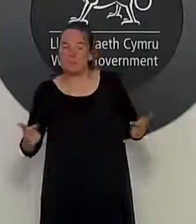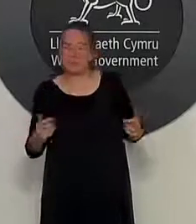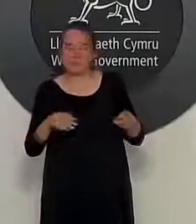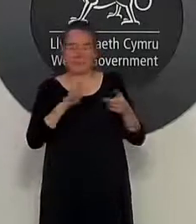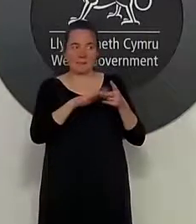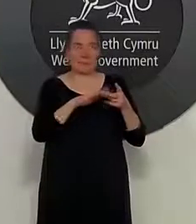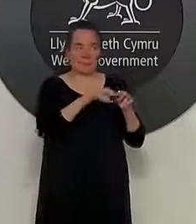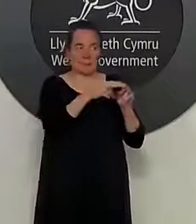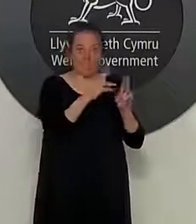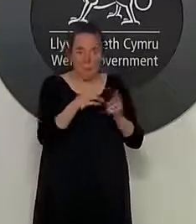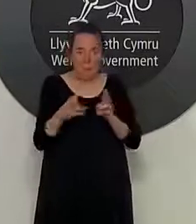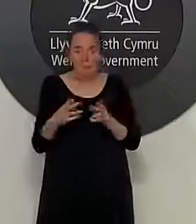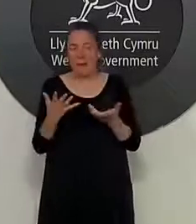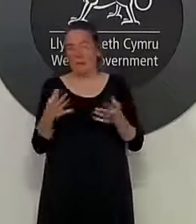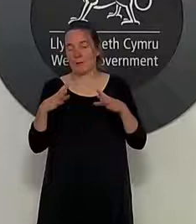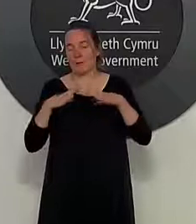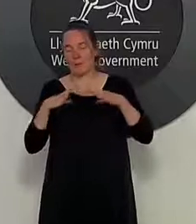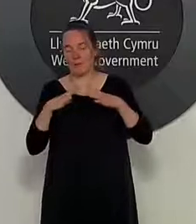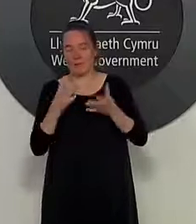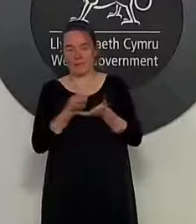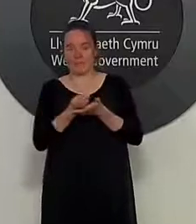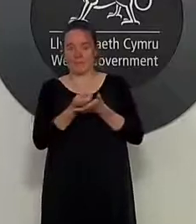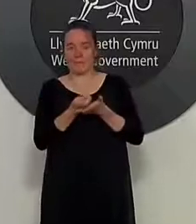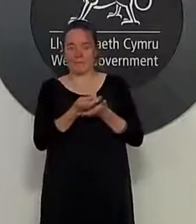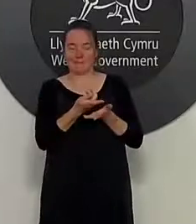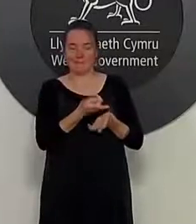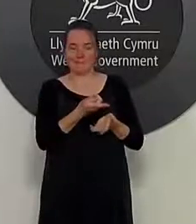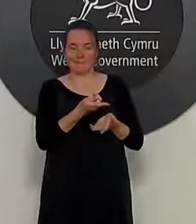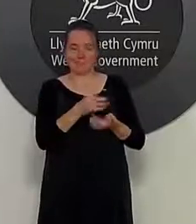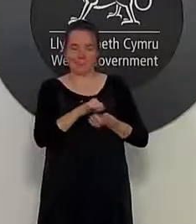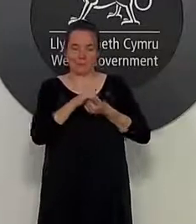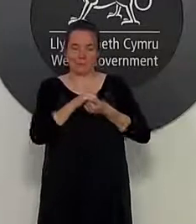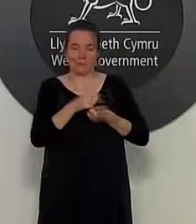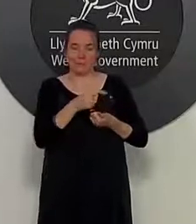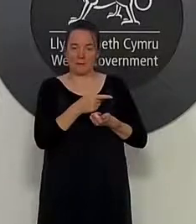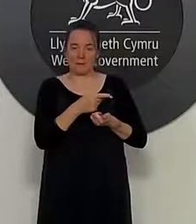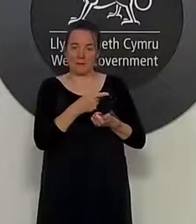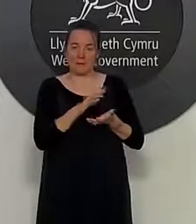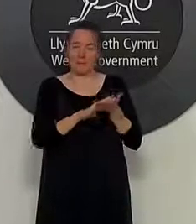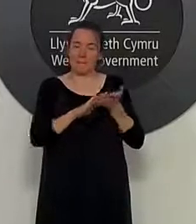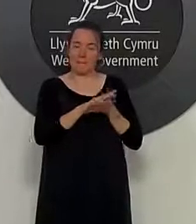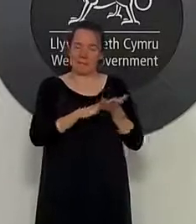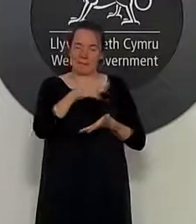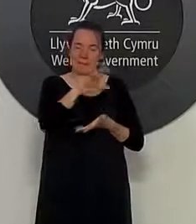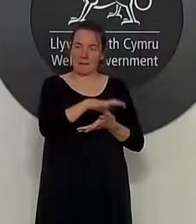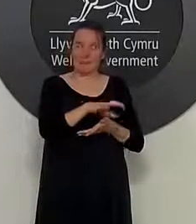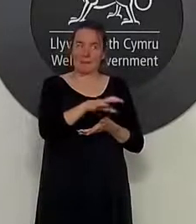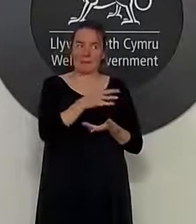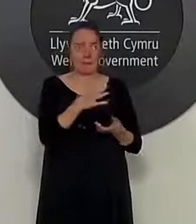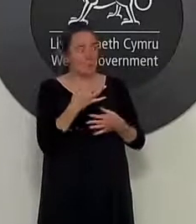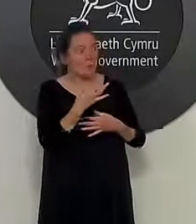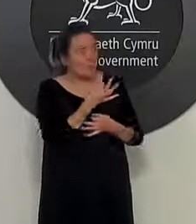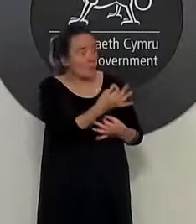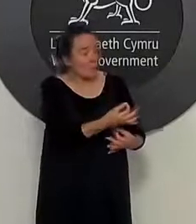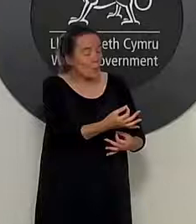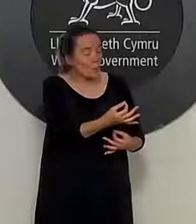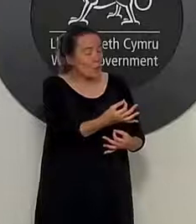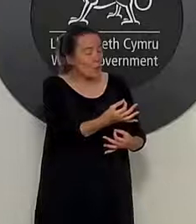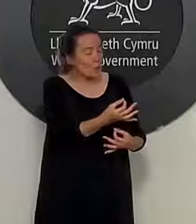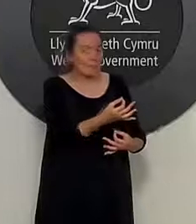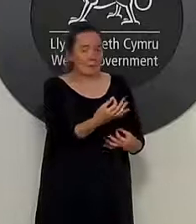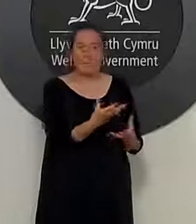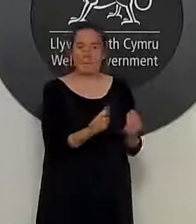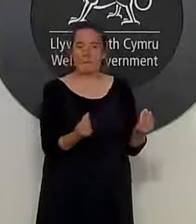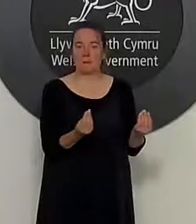home and holiday let ownership, which means that the things that make those places attractive for people to visit no longer